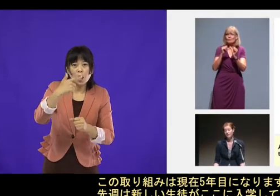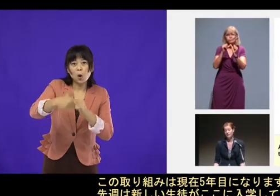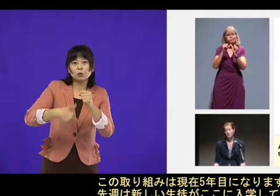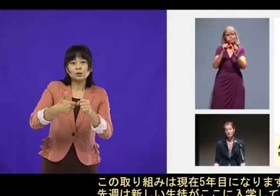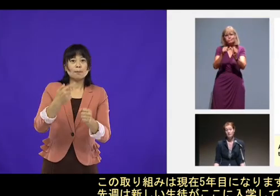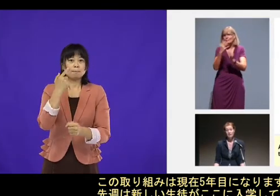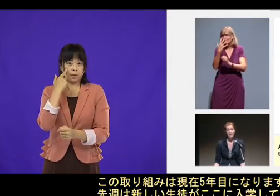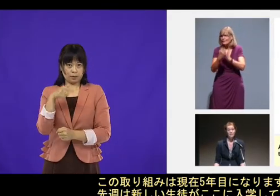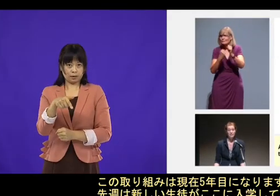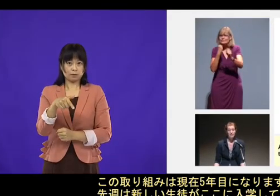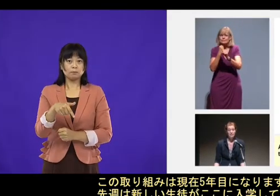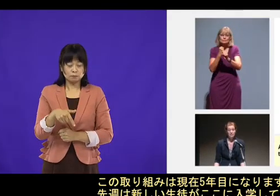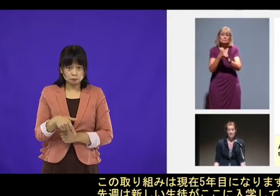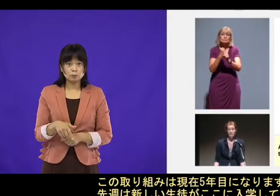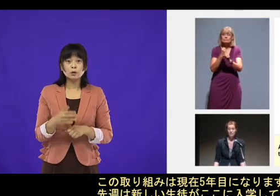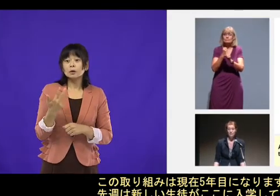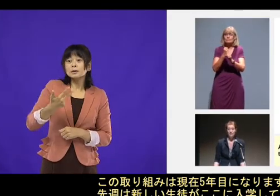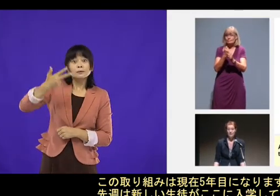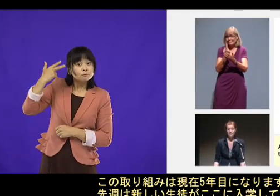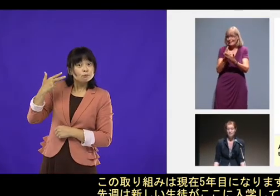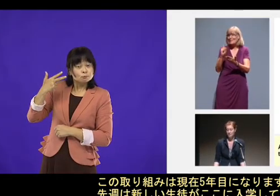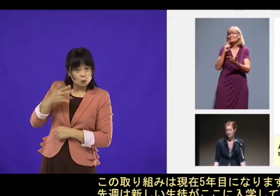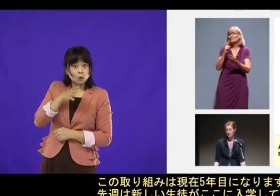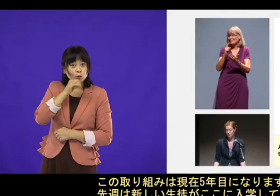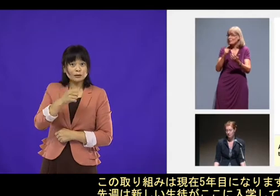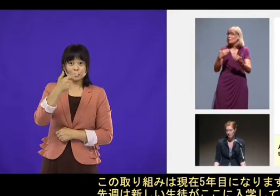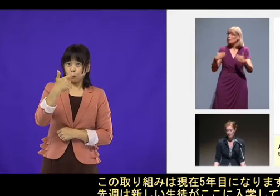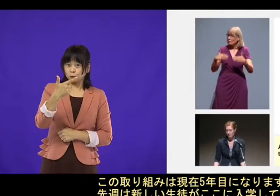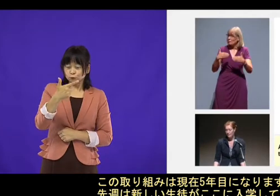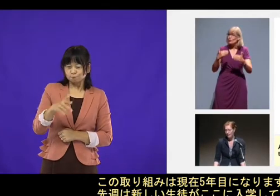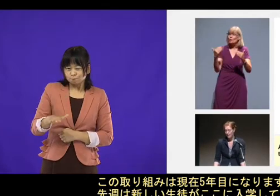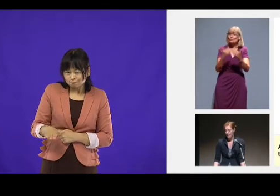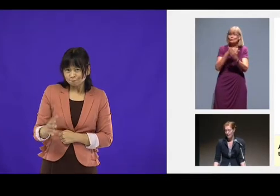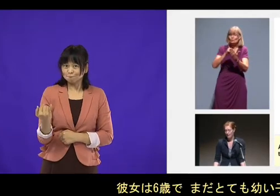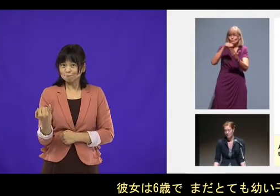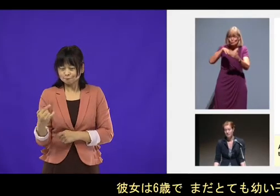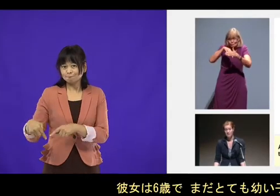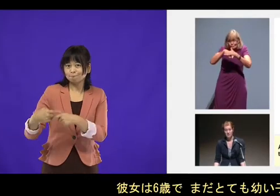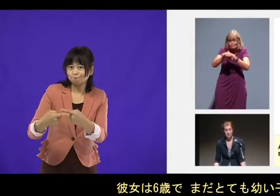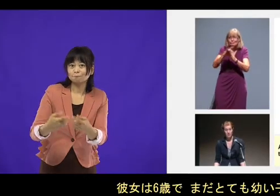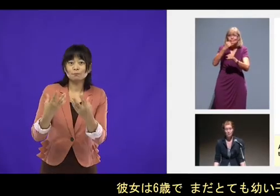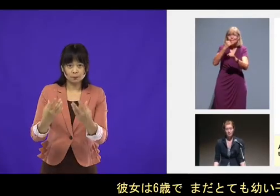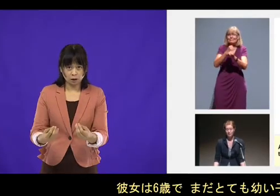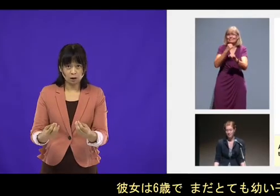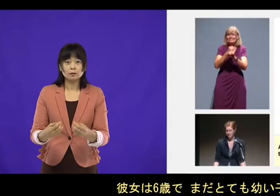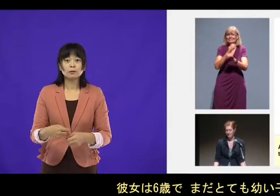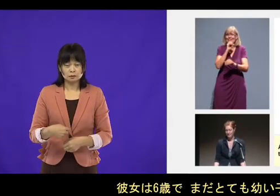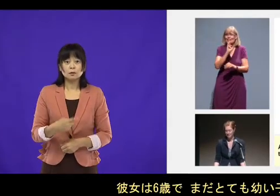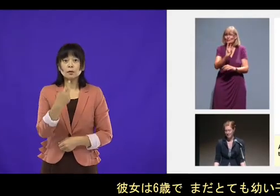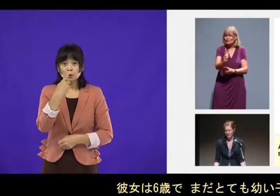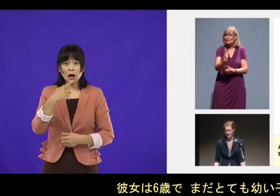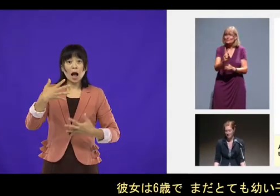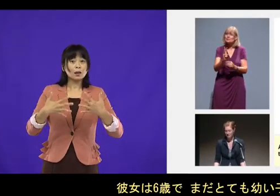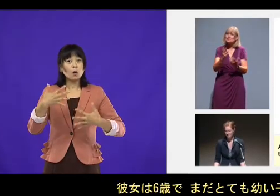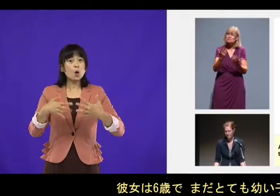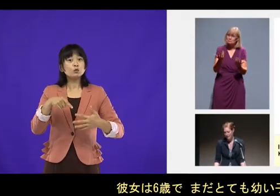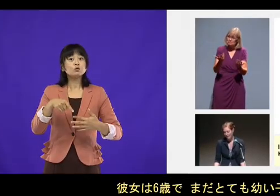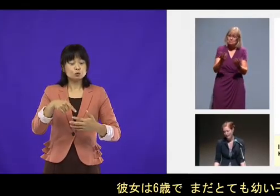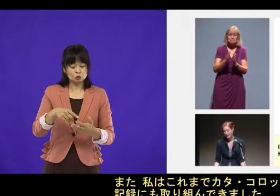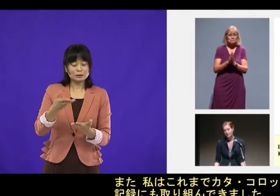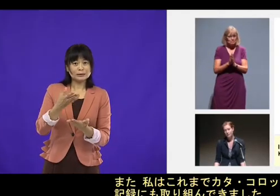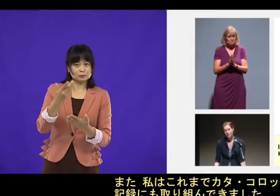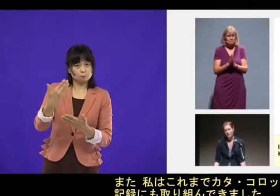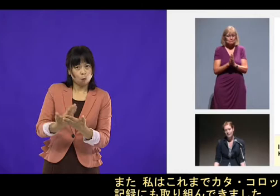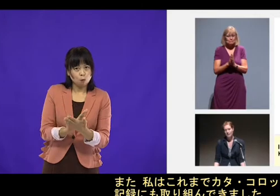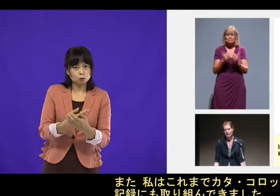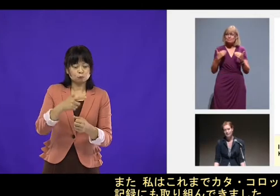And actually, last week, another deaf student entered the school. She's a 6-year-old, so she's quite young.